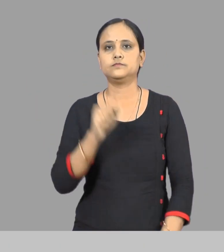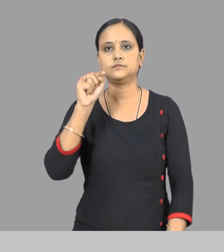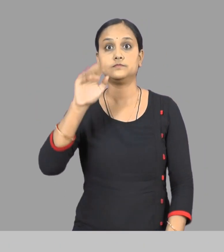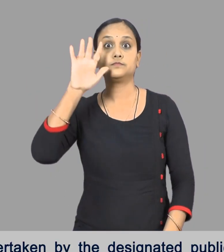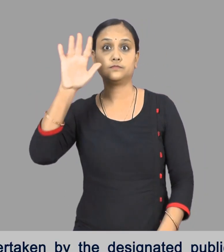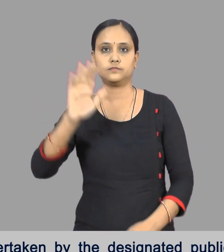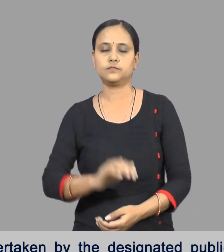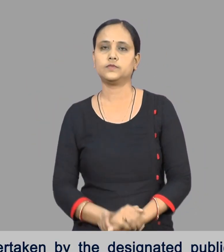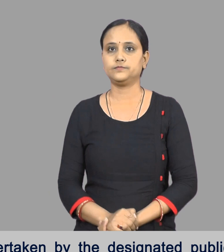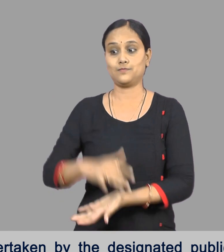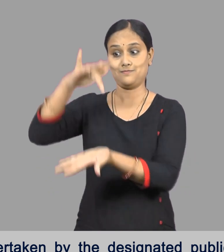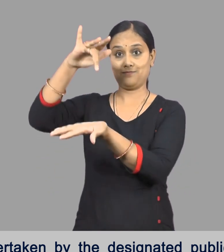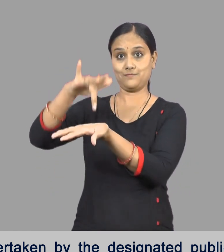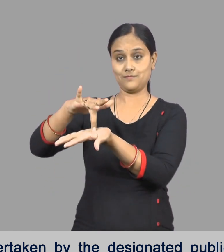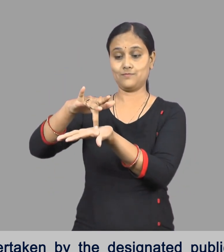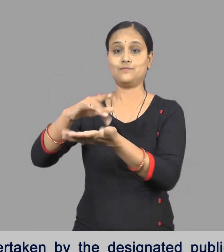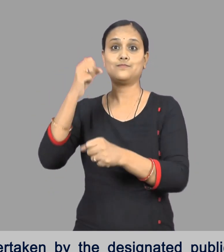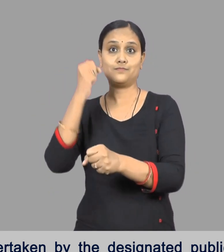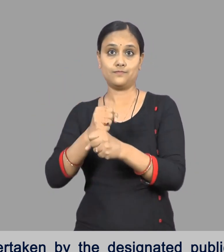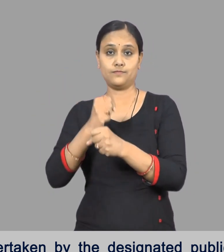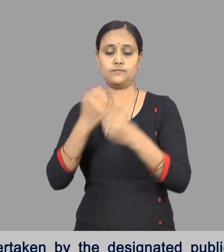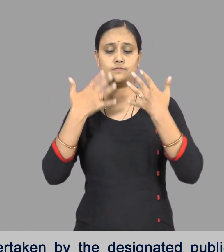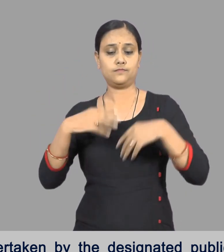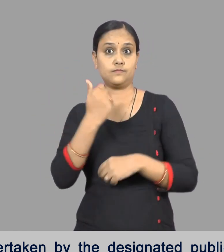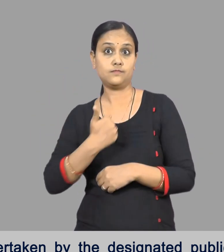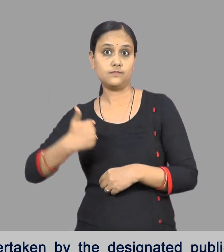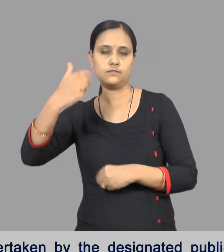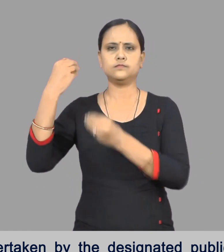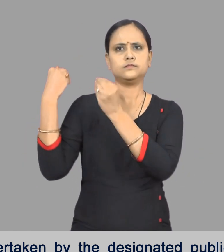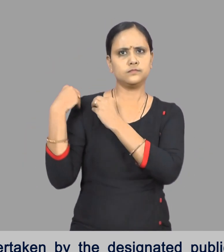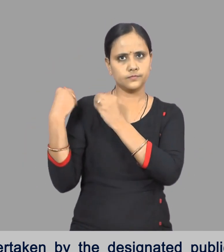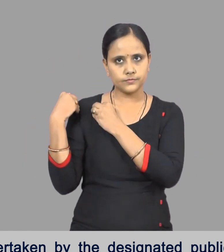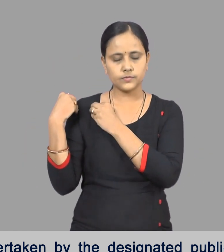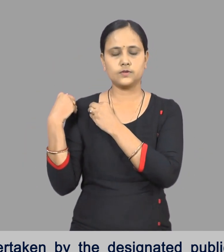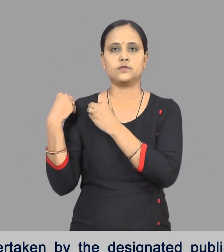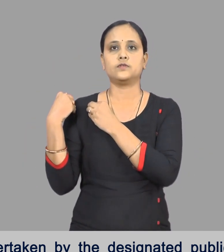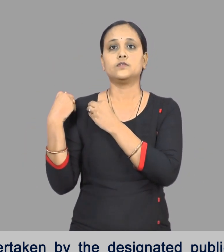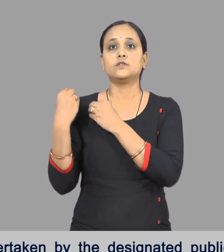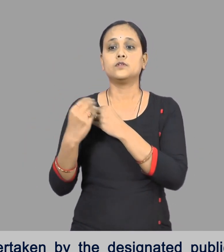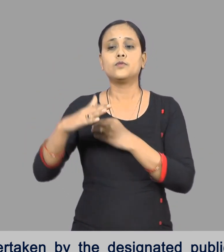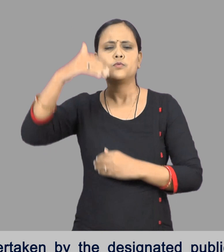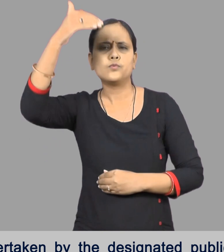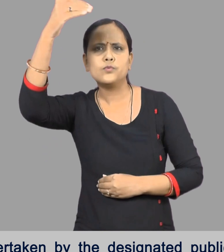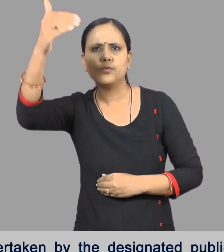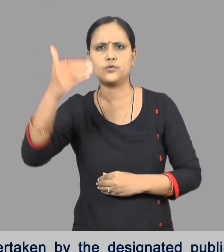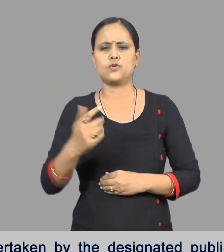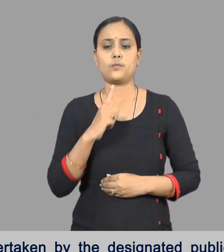5. A risk assessment to be undertaken by the designated